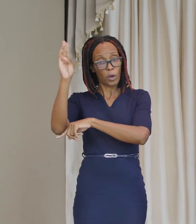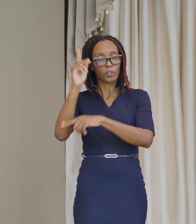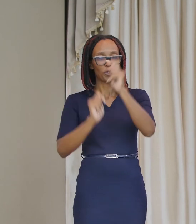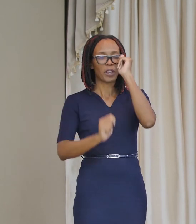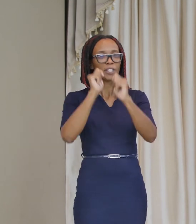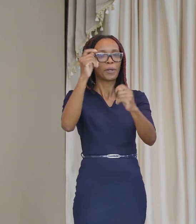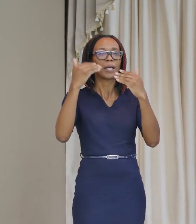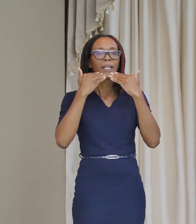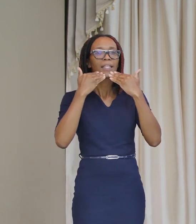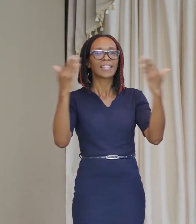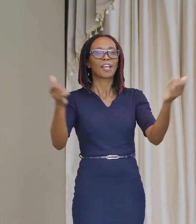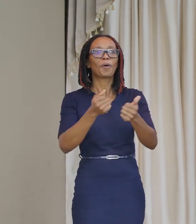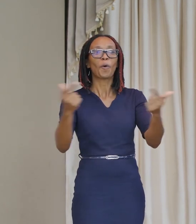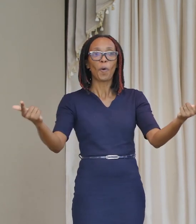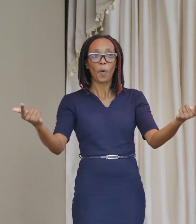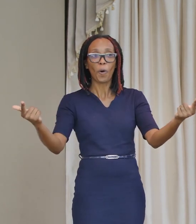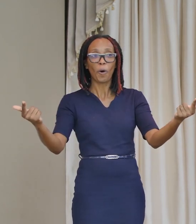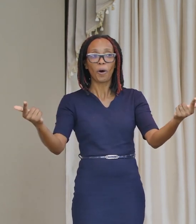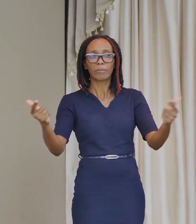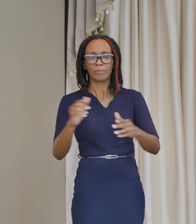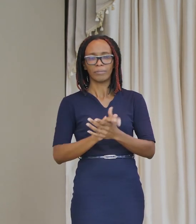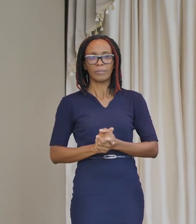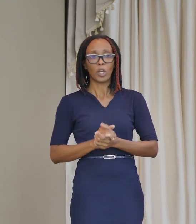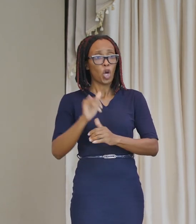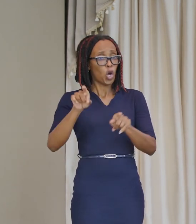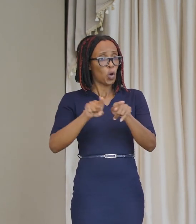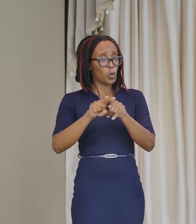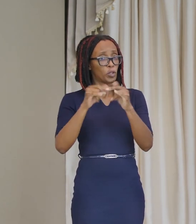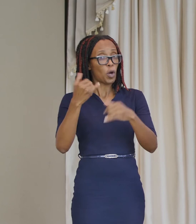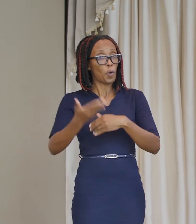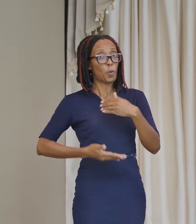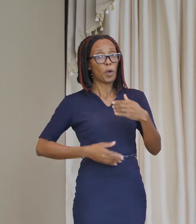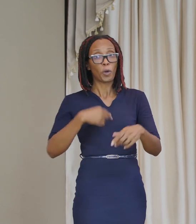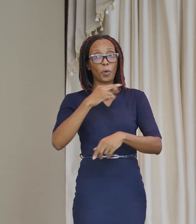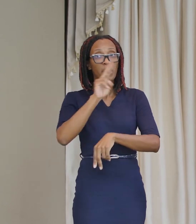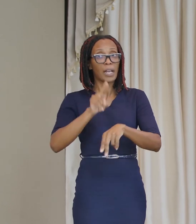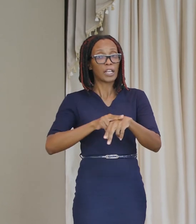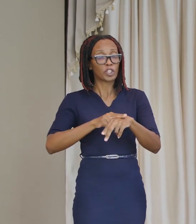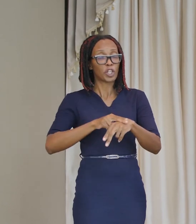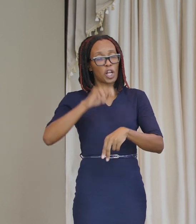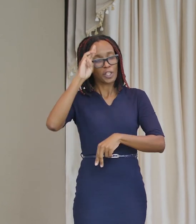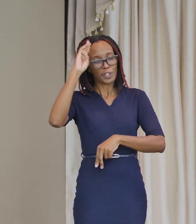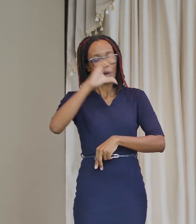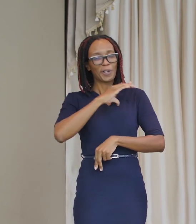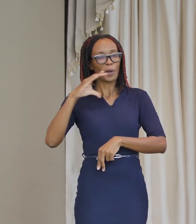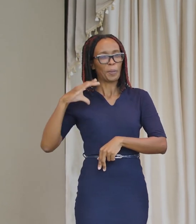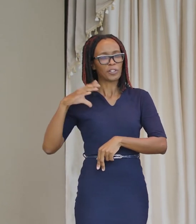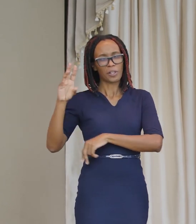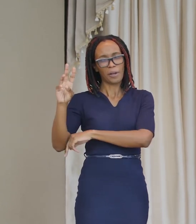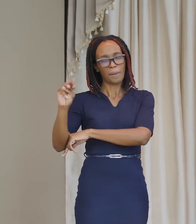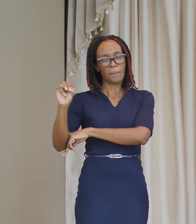you. And just before we close, I'd like to welcome our National Scout Commissioner, Mr. Mark A. C.